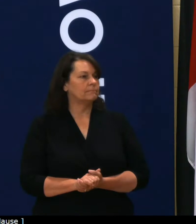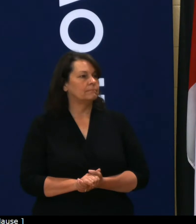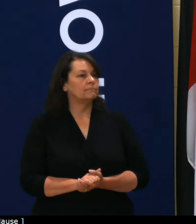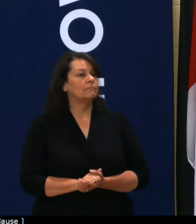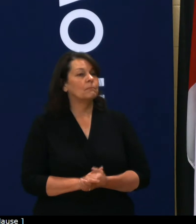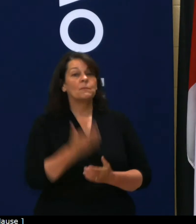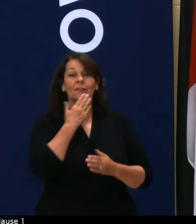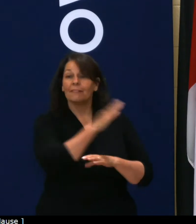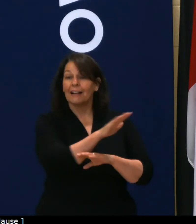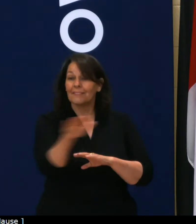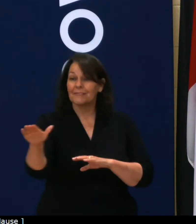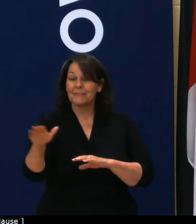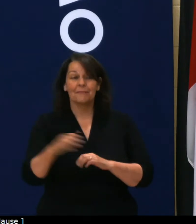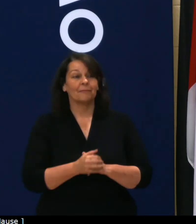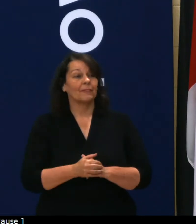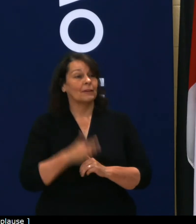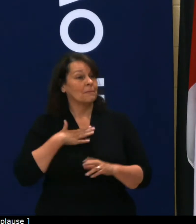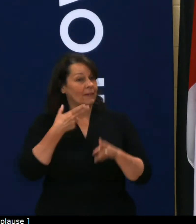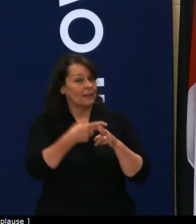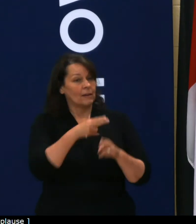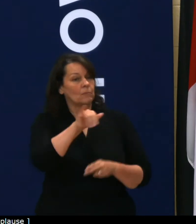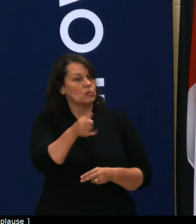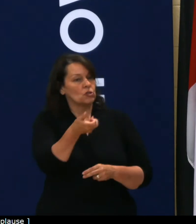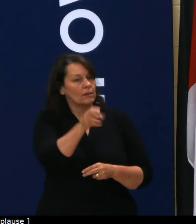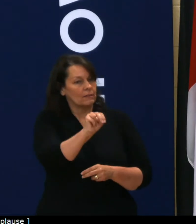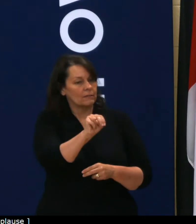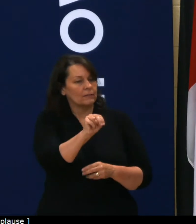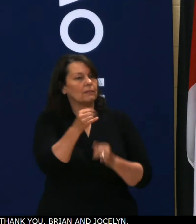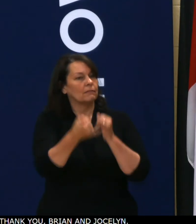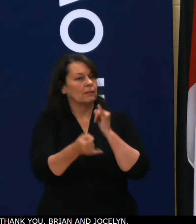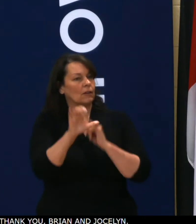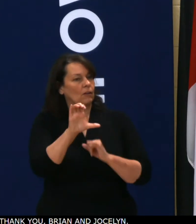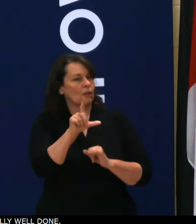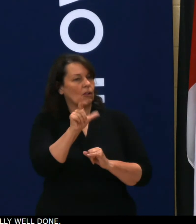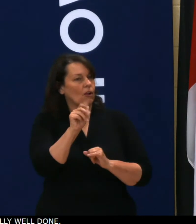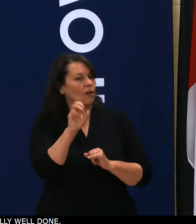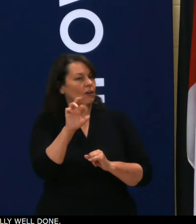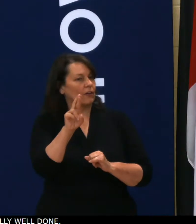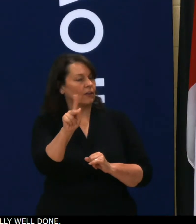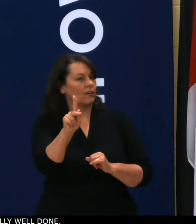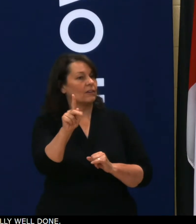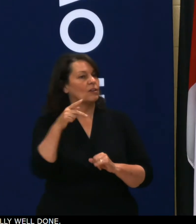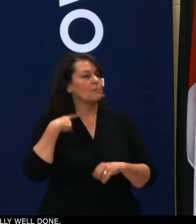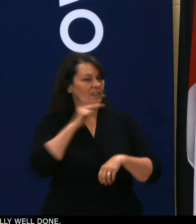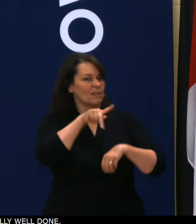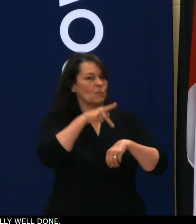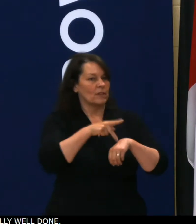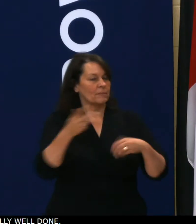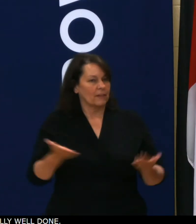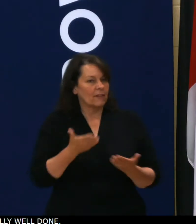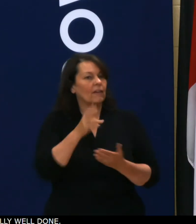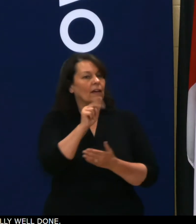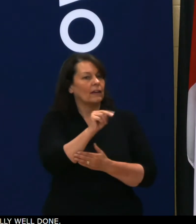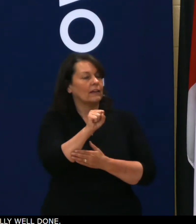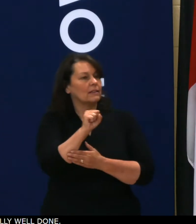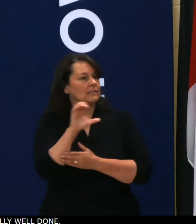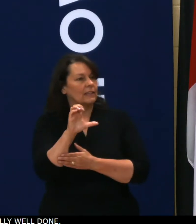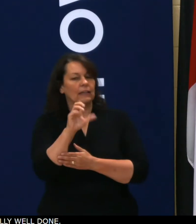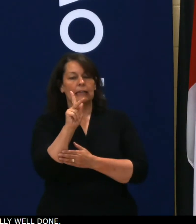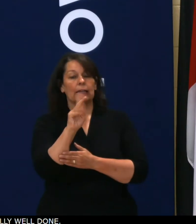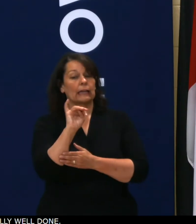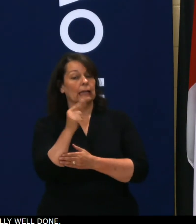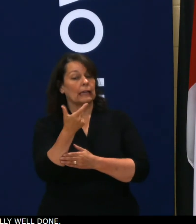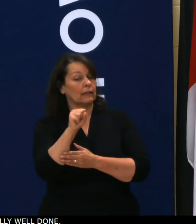Good afternoon. I'm Jason Clark, and it is my pleasure as principal of nscc Kingstec campus to welcome you to